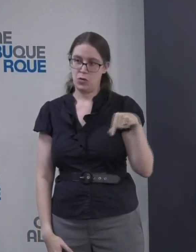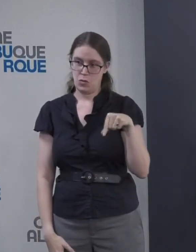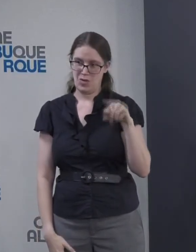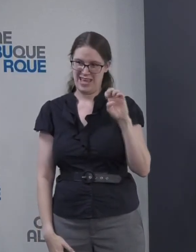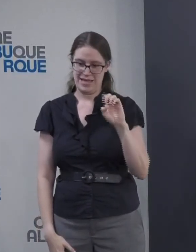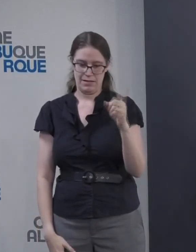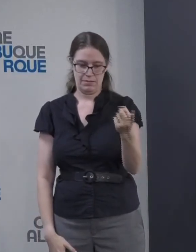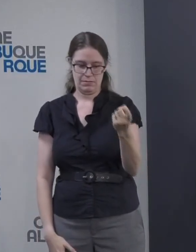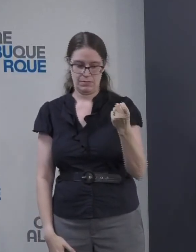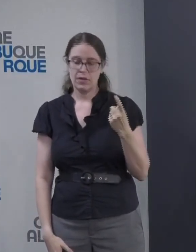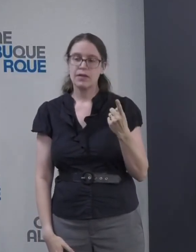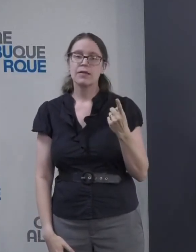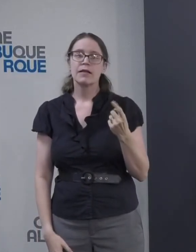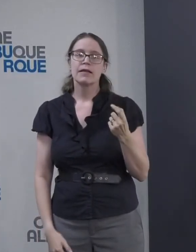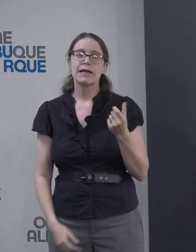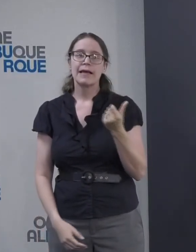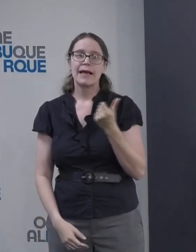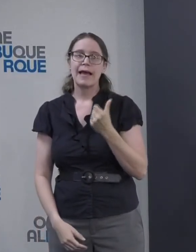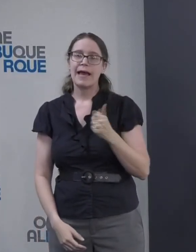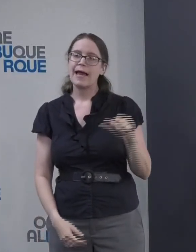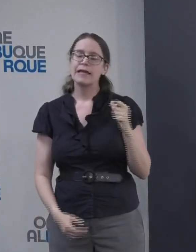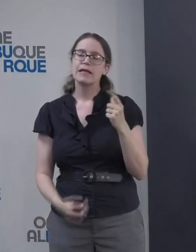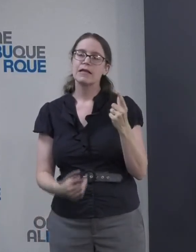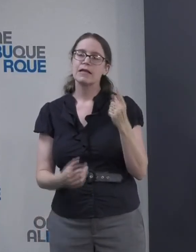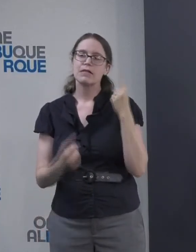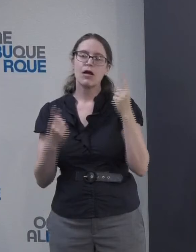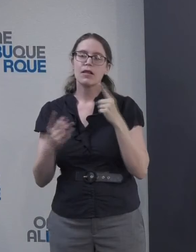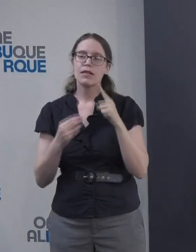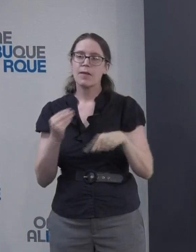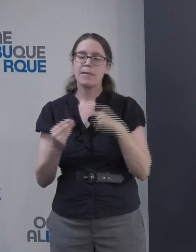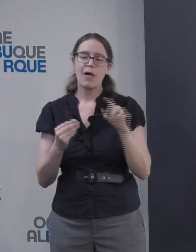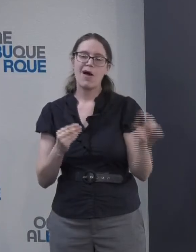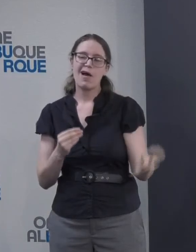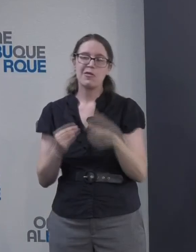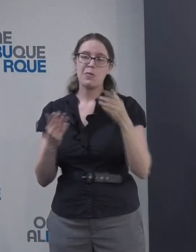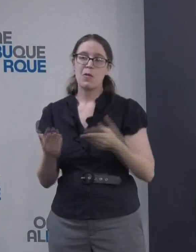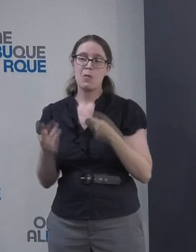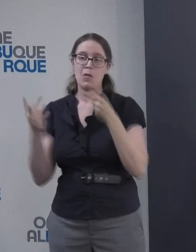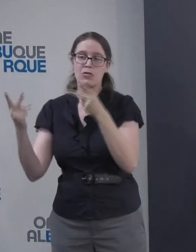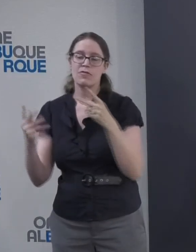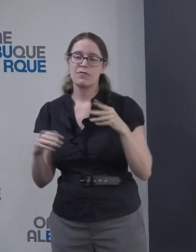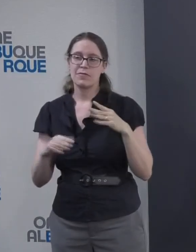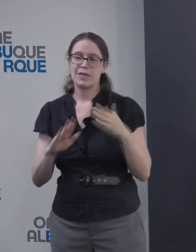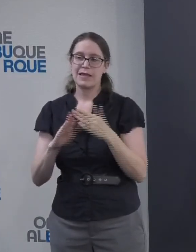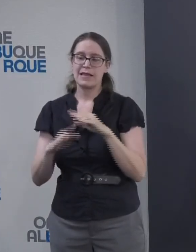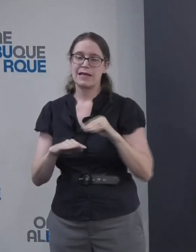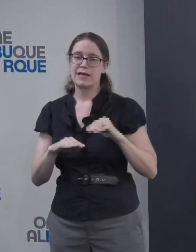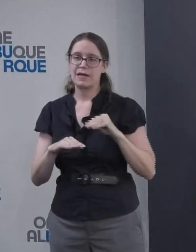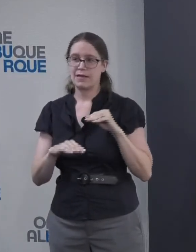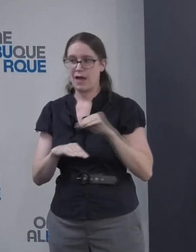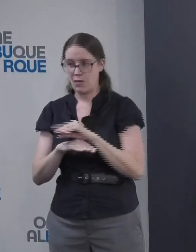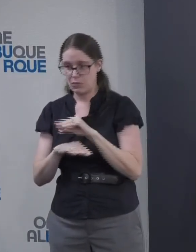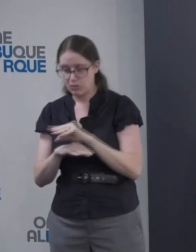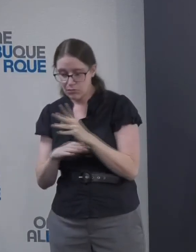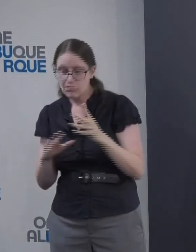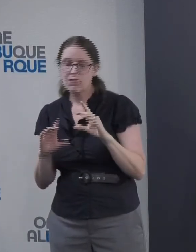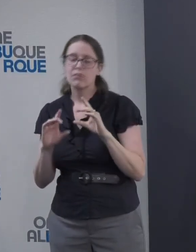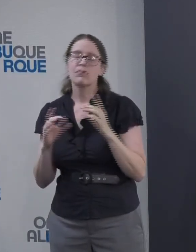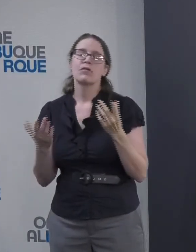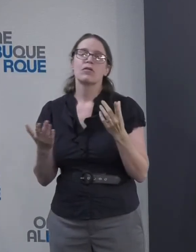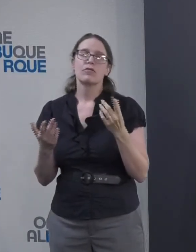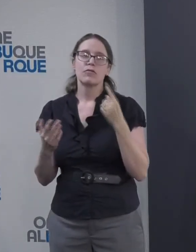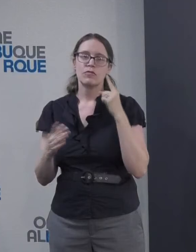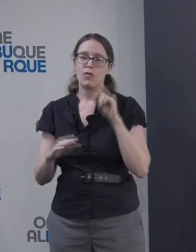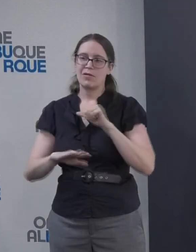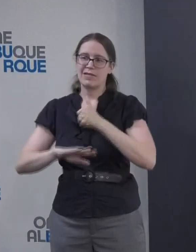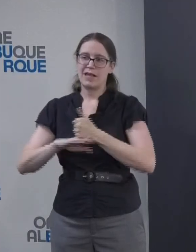Any thoughts on Councilor Bassan's similar proposal specifically urging the New Mexico Department of Regulation and Licensing to provide a method